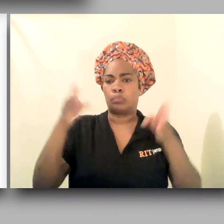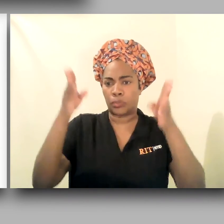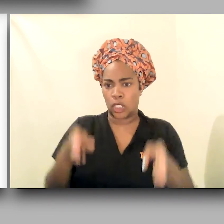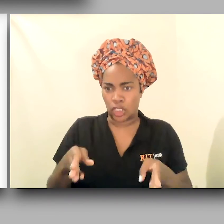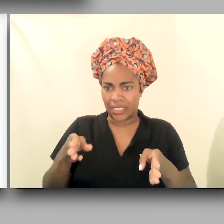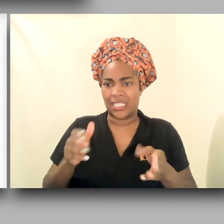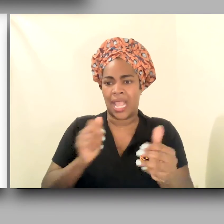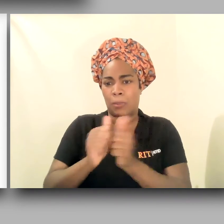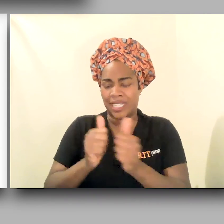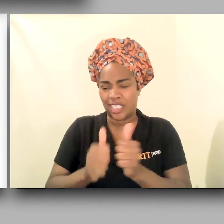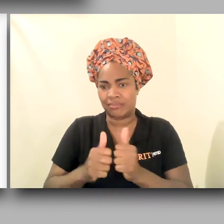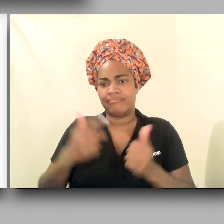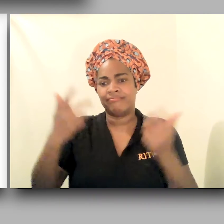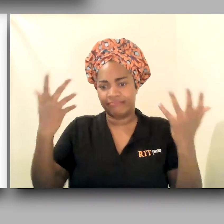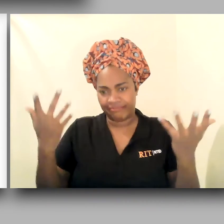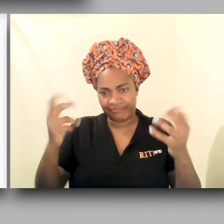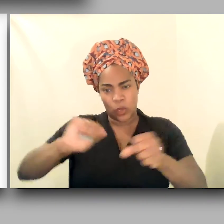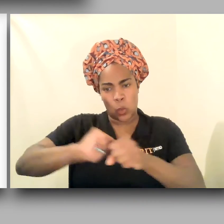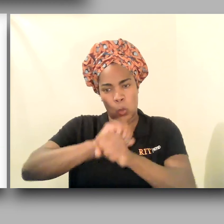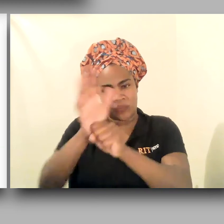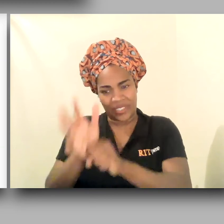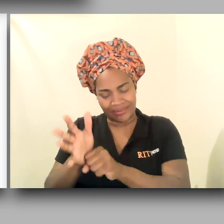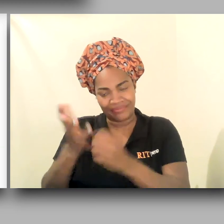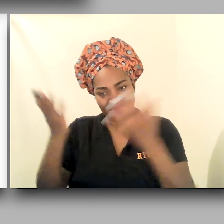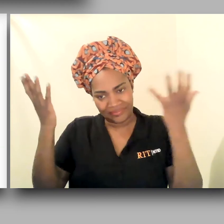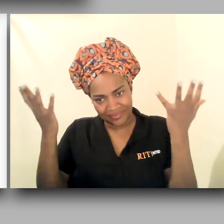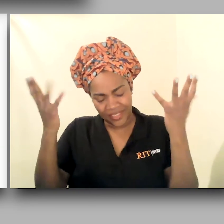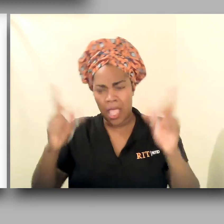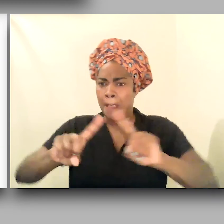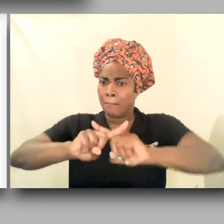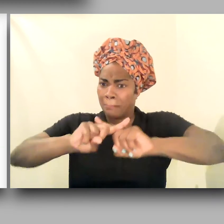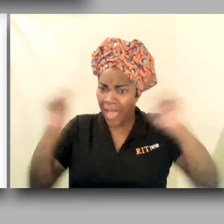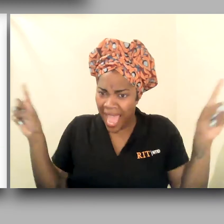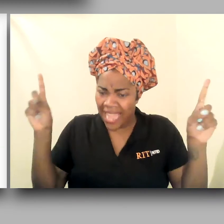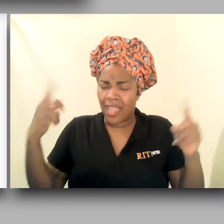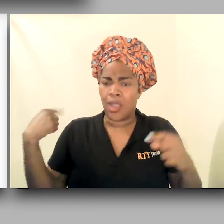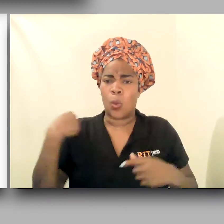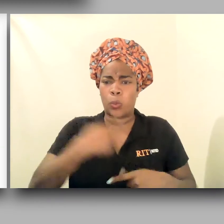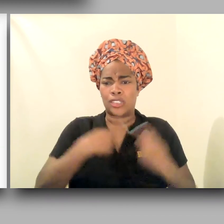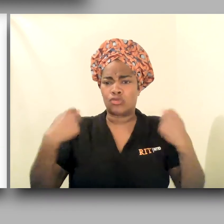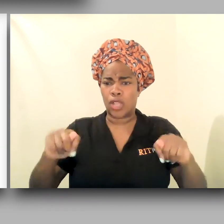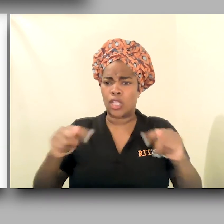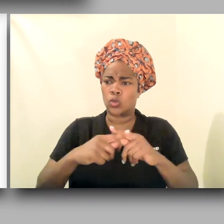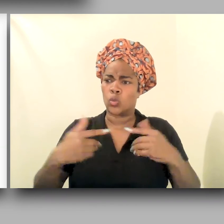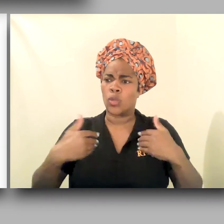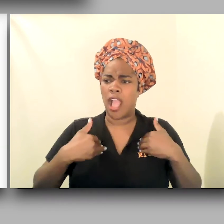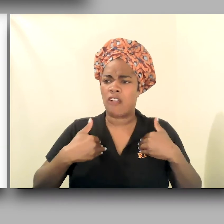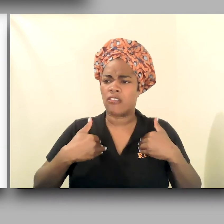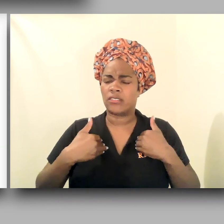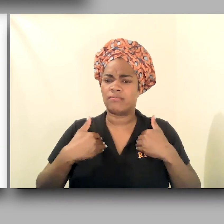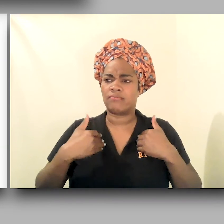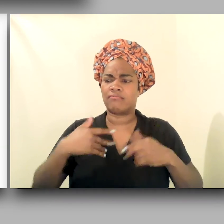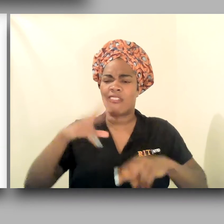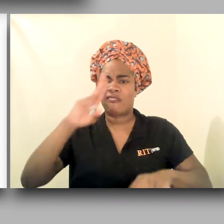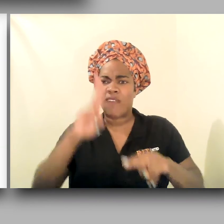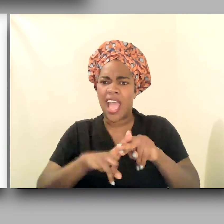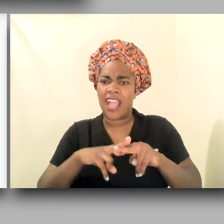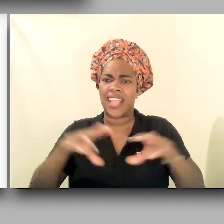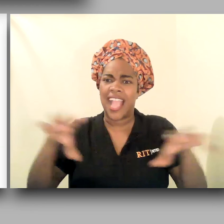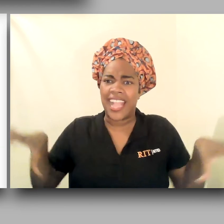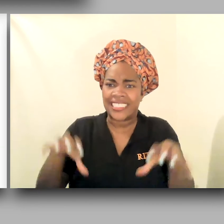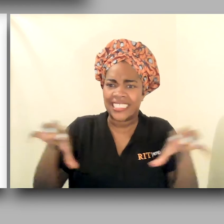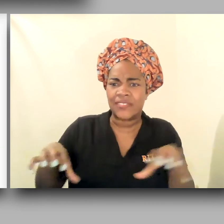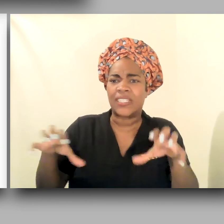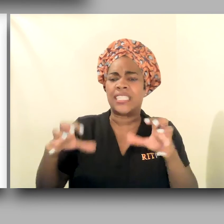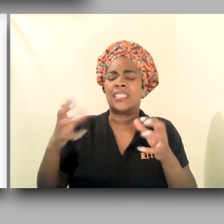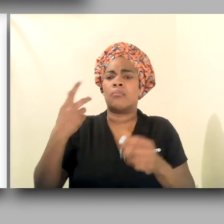COVID, but we're going to try to have fun activities. Plus, it's a